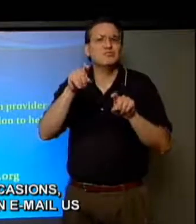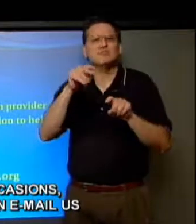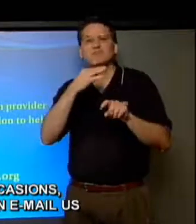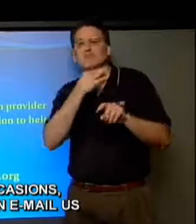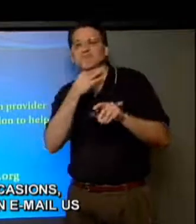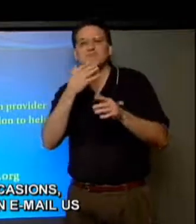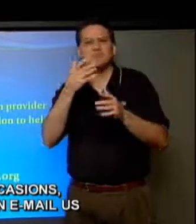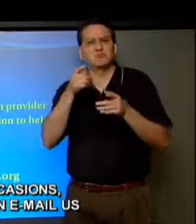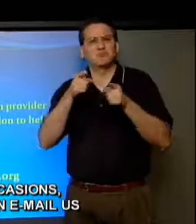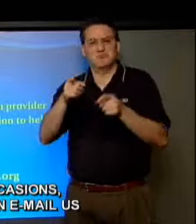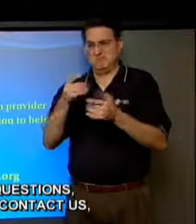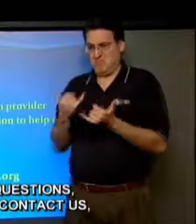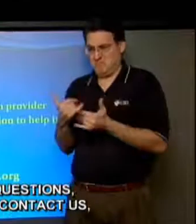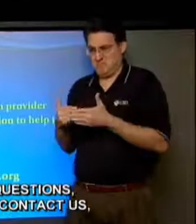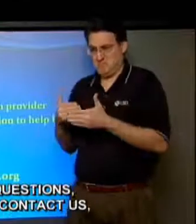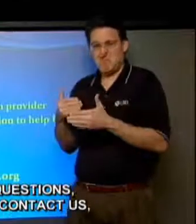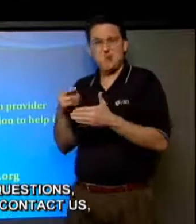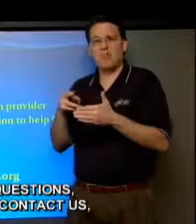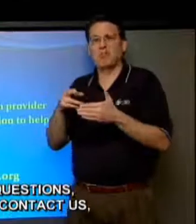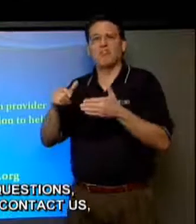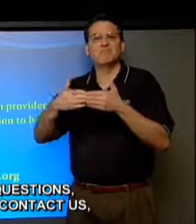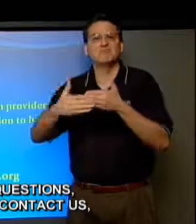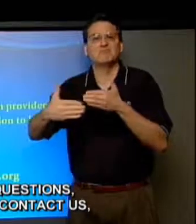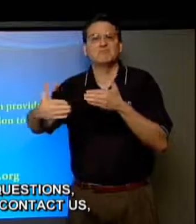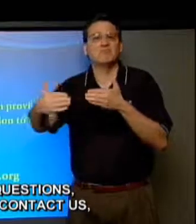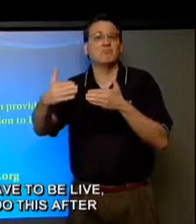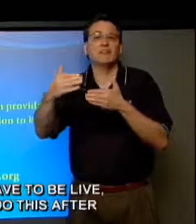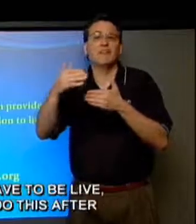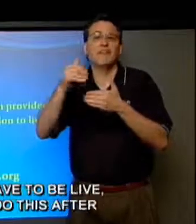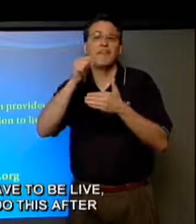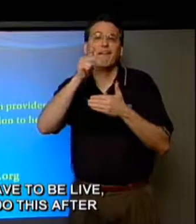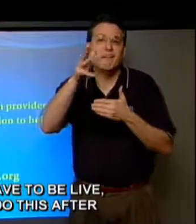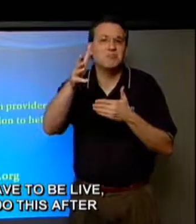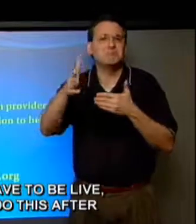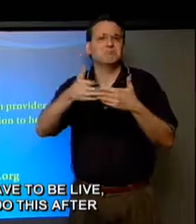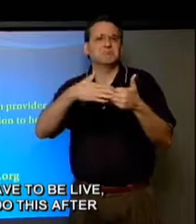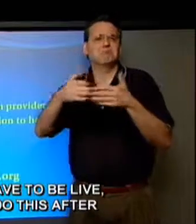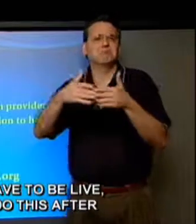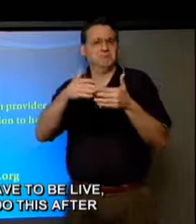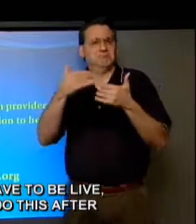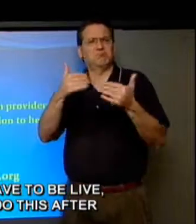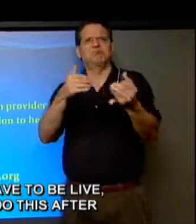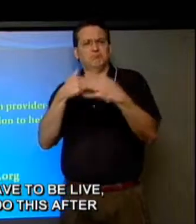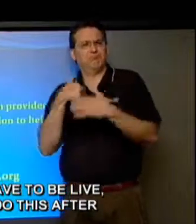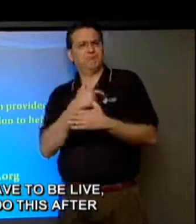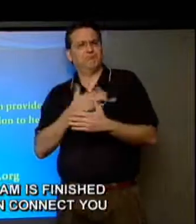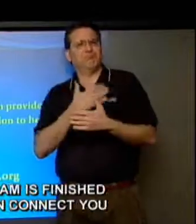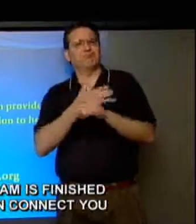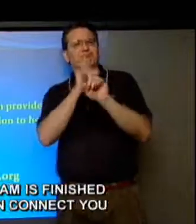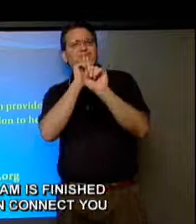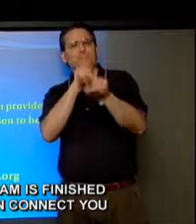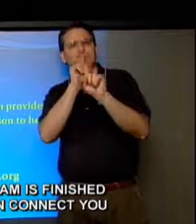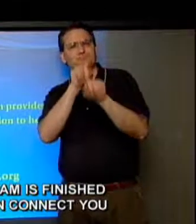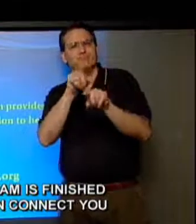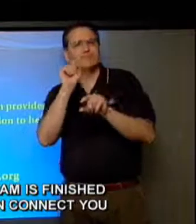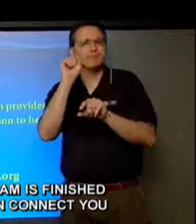occasions, you can email us your questions, you can contact us. It doesn't have to be live. You can do this after the program is finished, and we